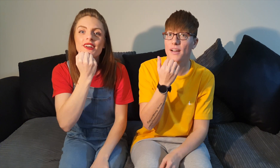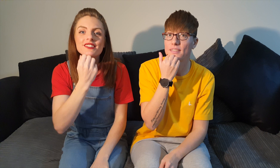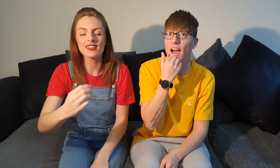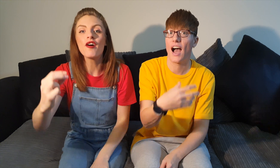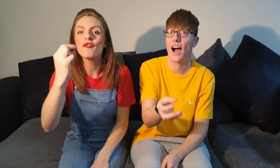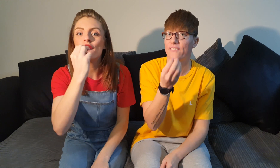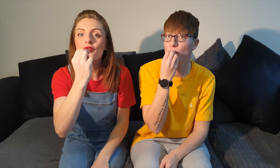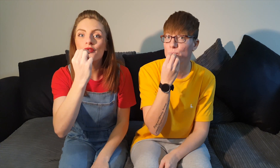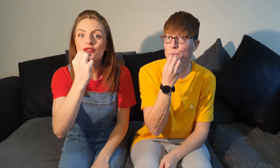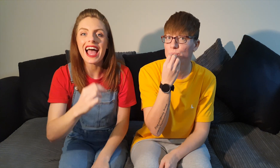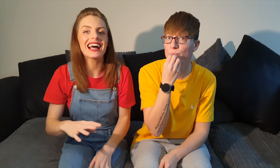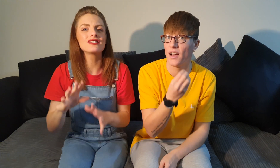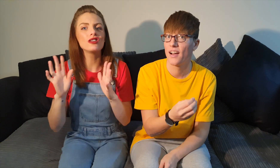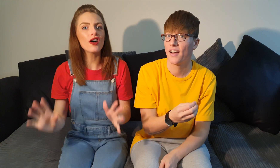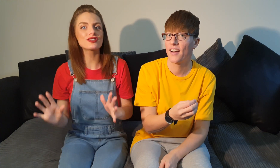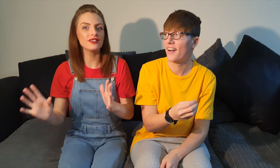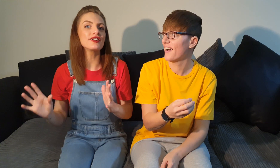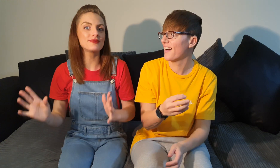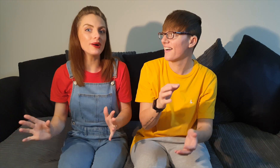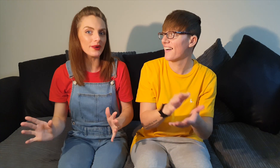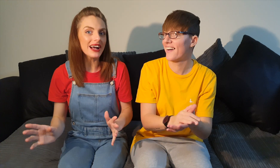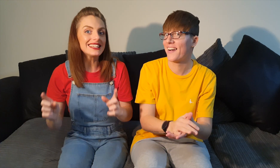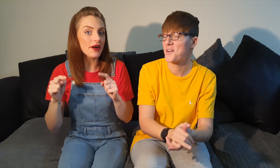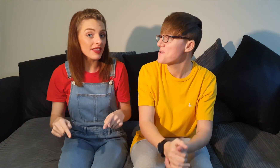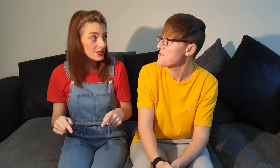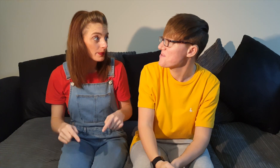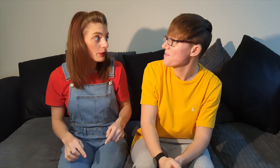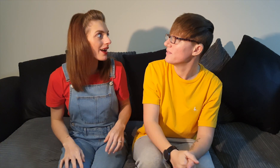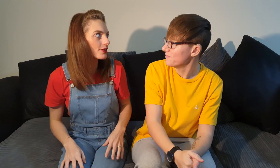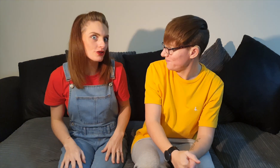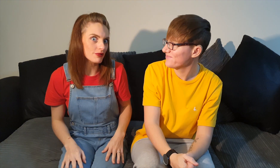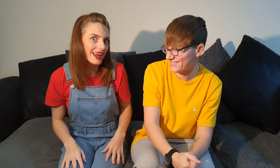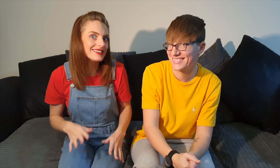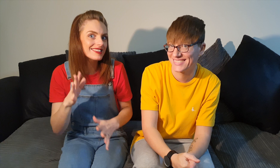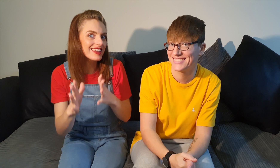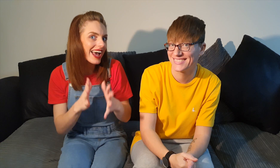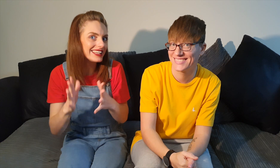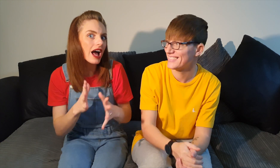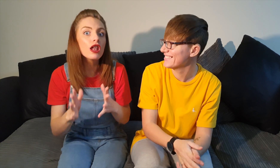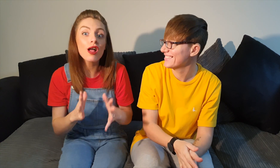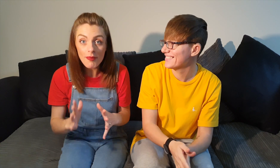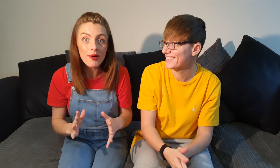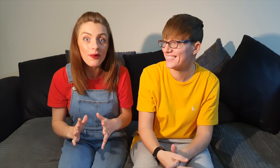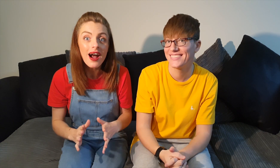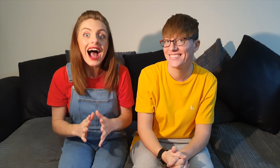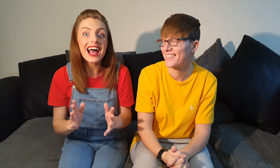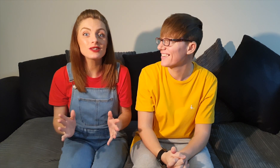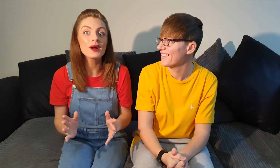numbers, food and lots more. Now this week we're going to try and sign a lot more, and we're going